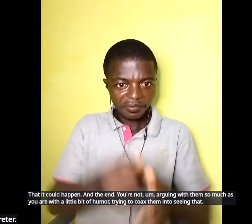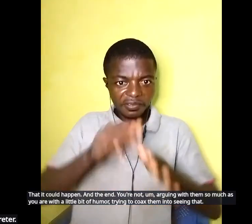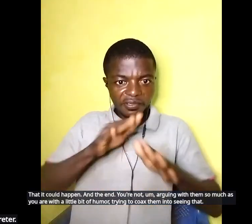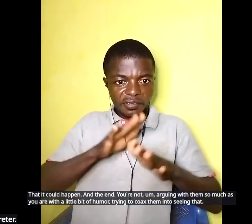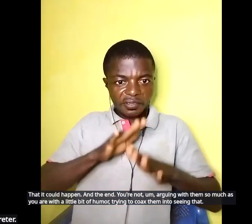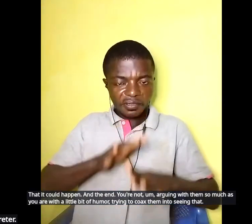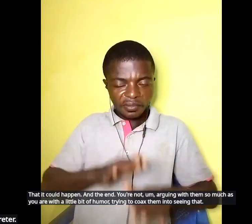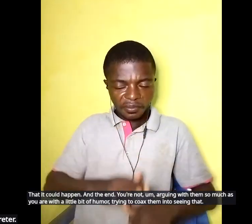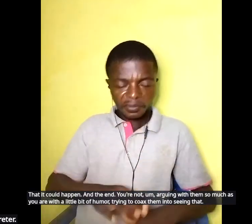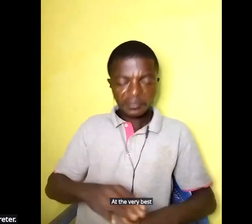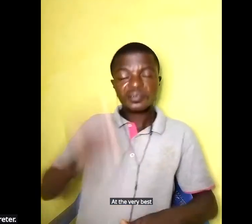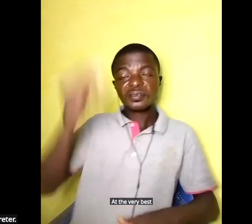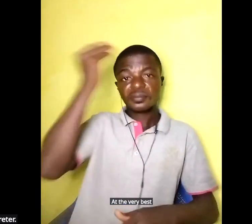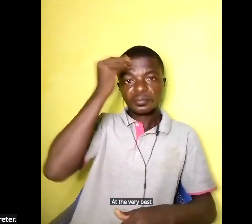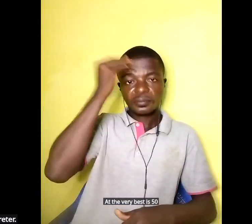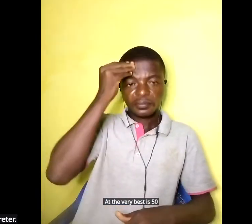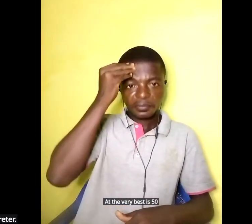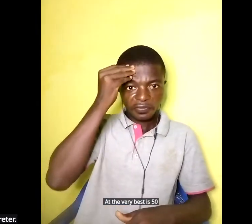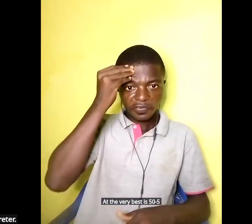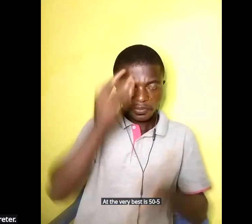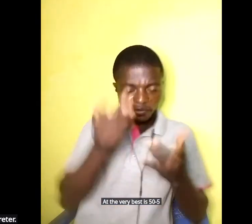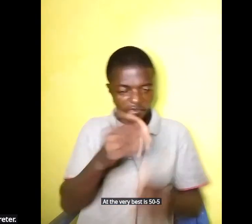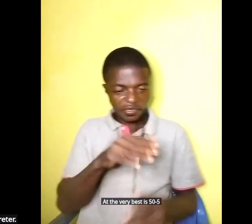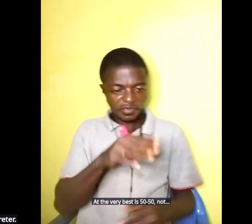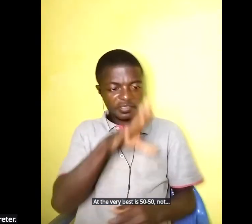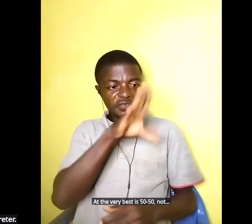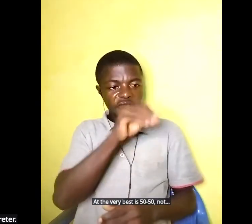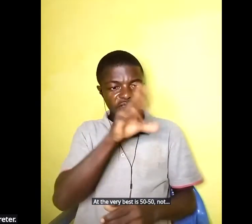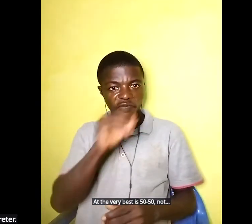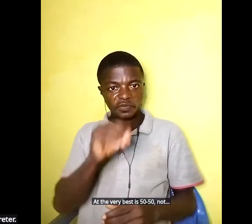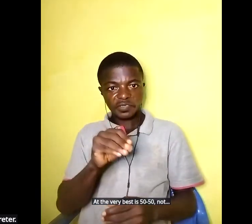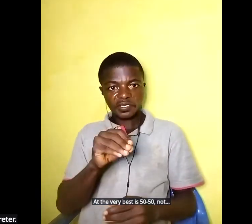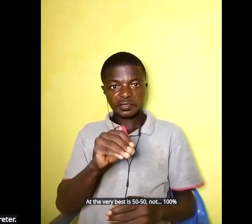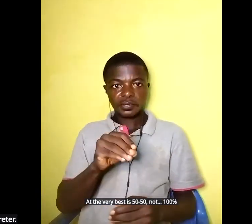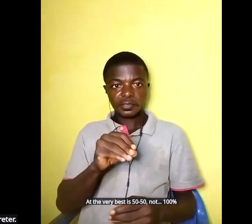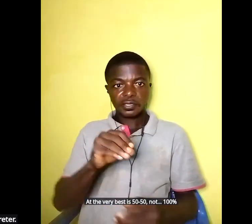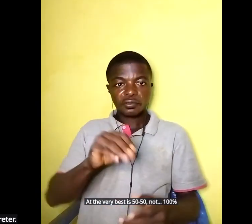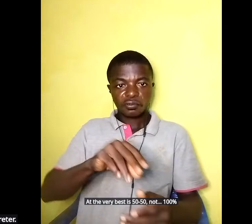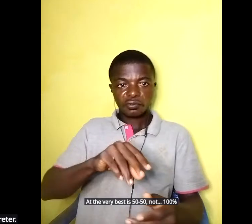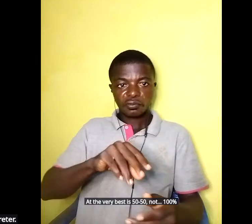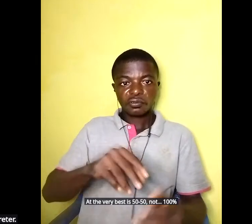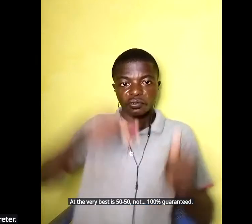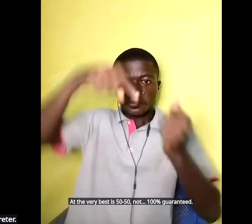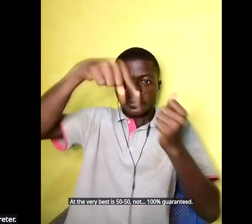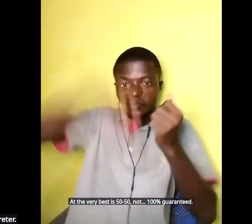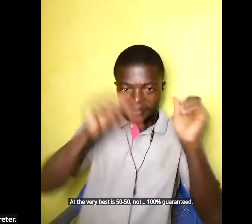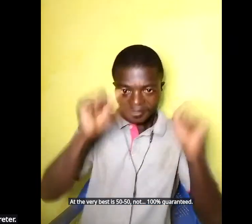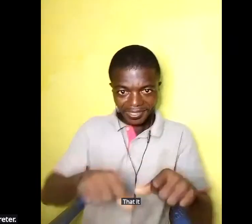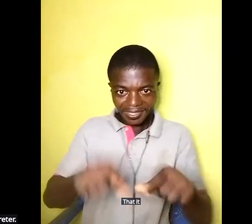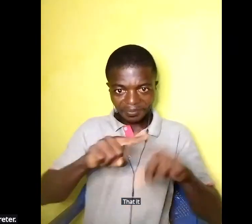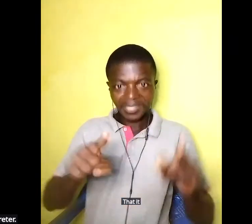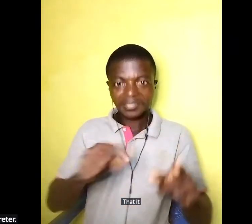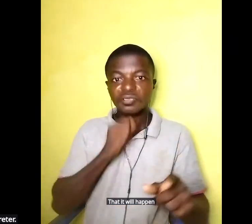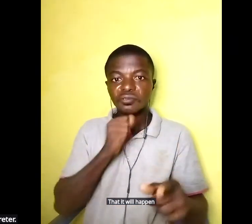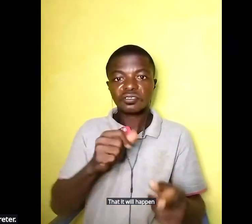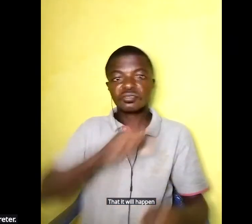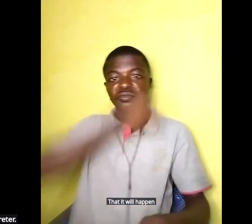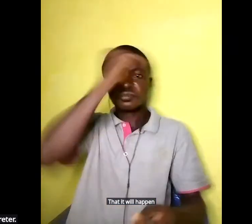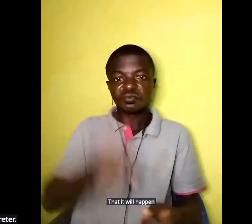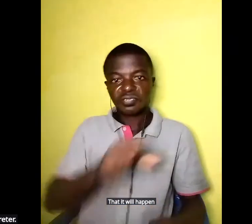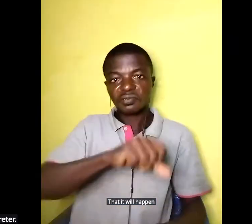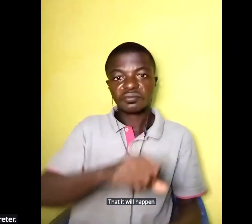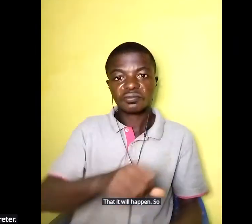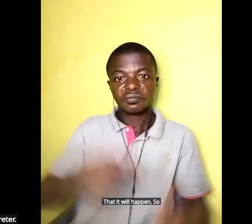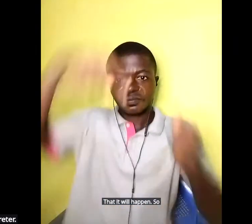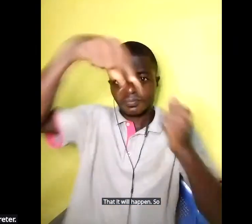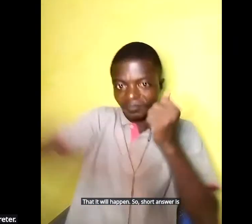the very best is 50-50, not 100% guaranteed that it will happen. So short